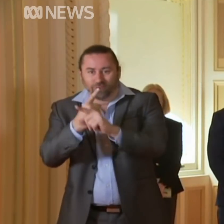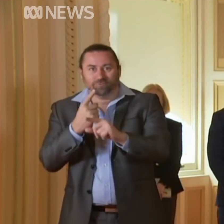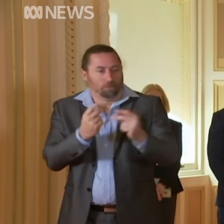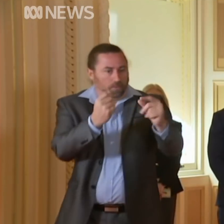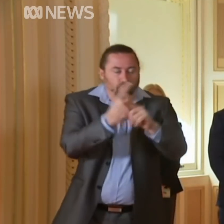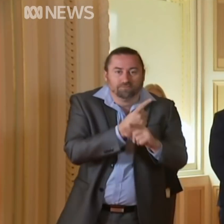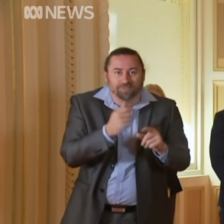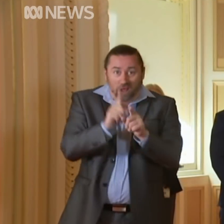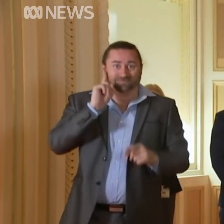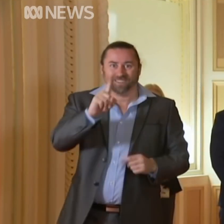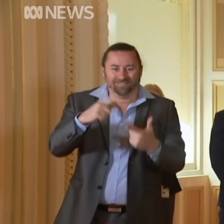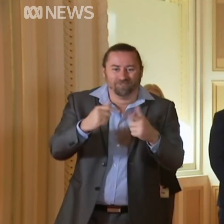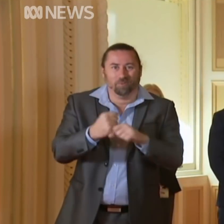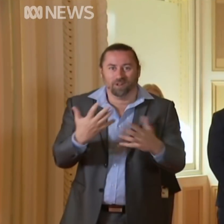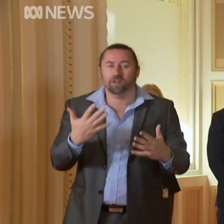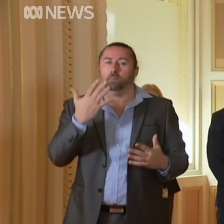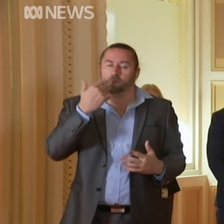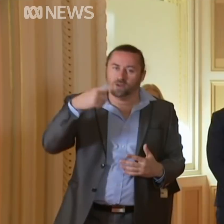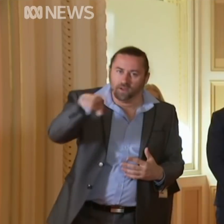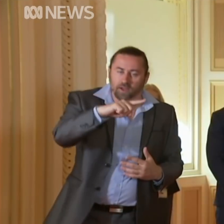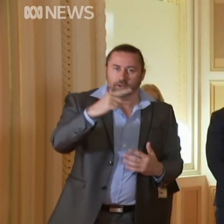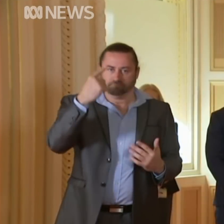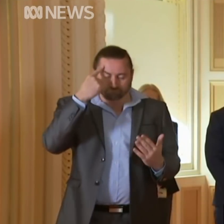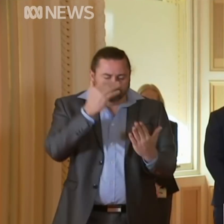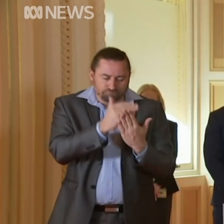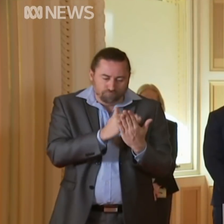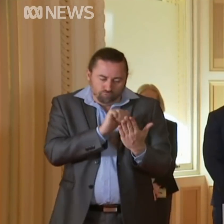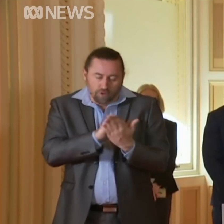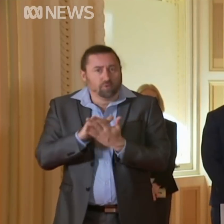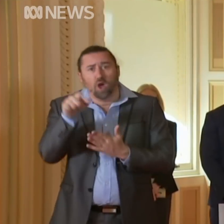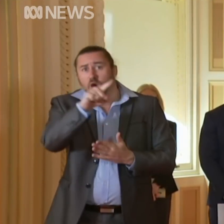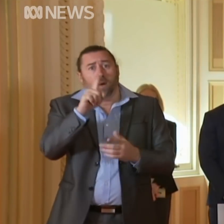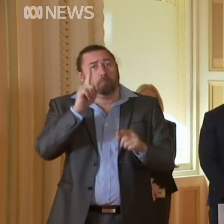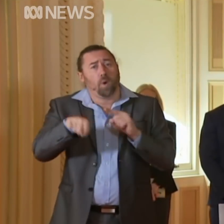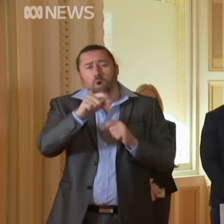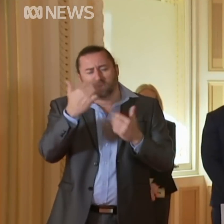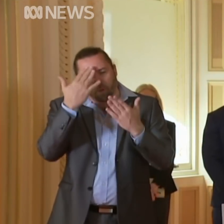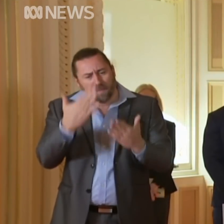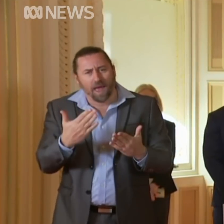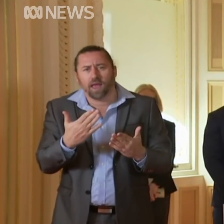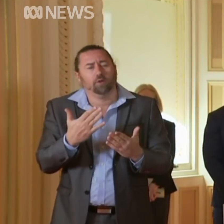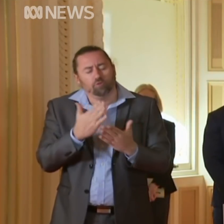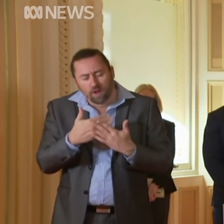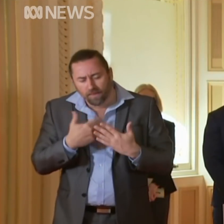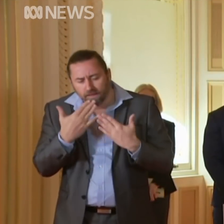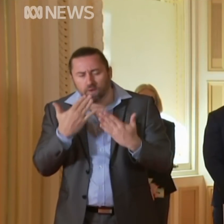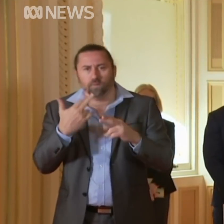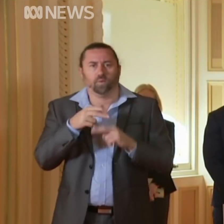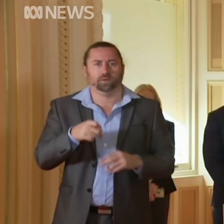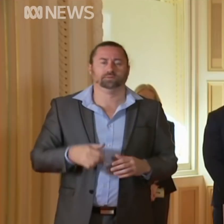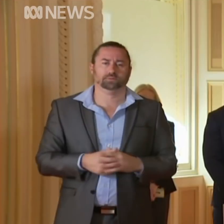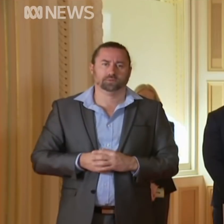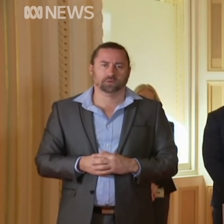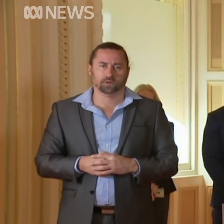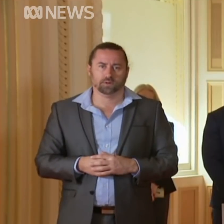yesterday. We need you to work with us. Overall, the compliance has been very good. And we encourage people to keep doing that. We